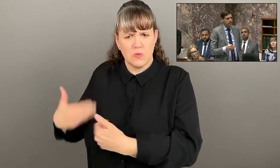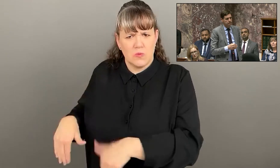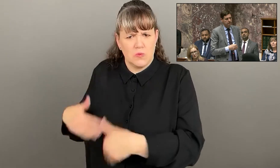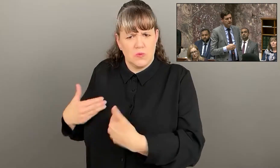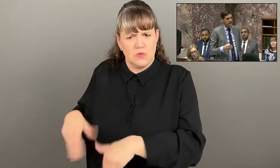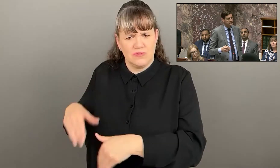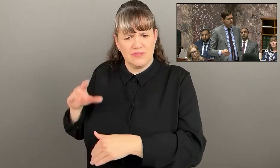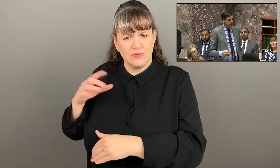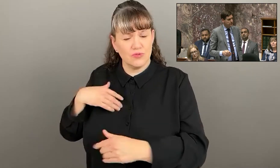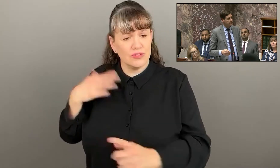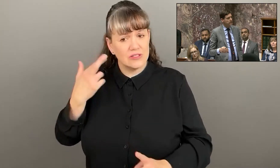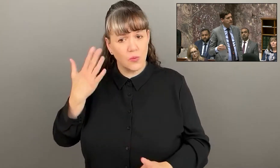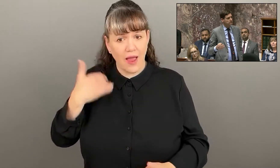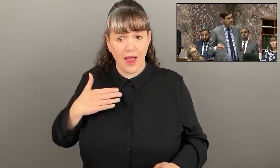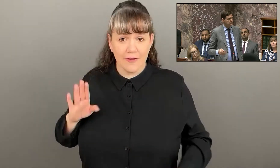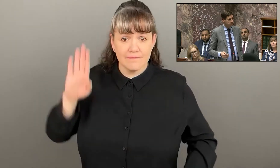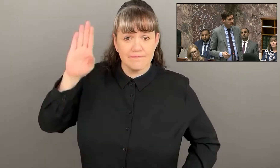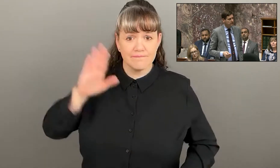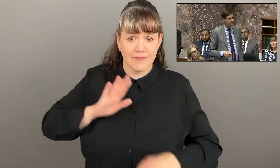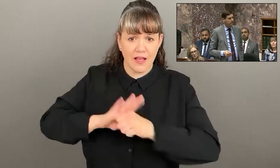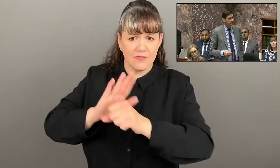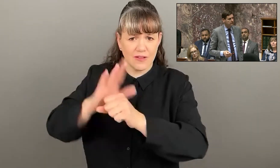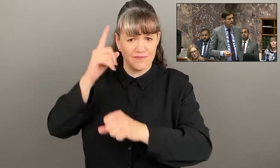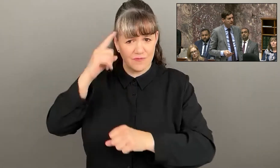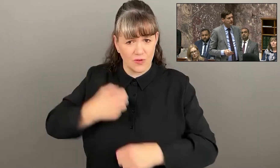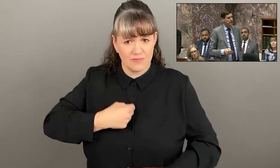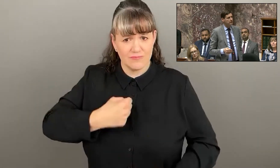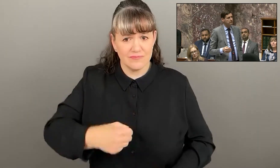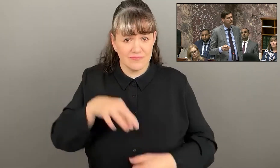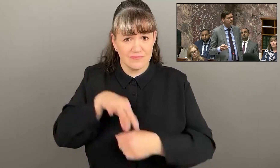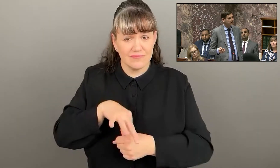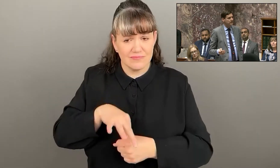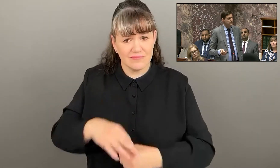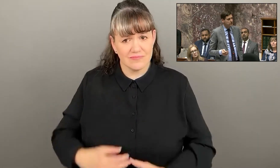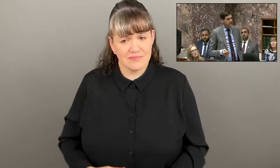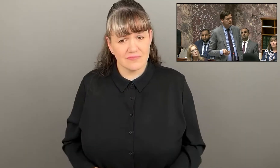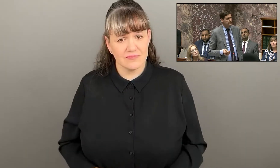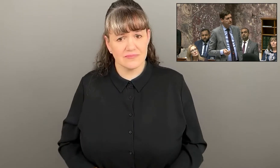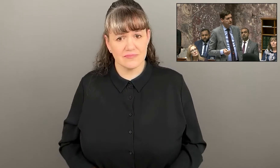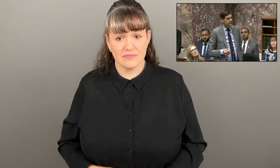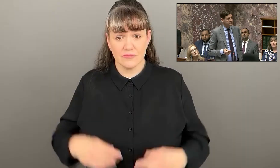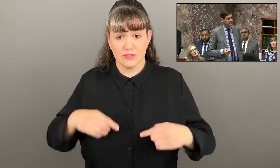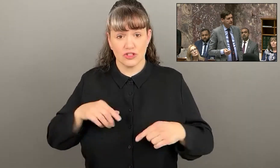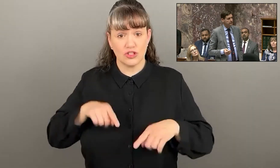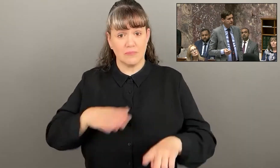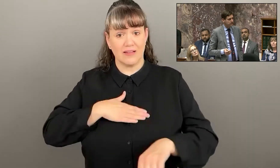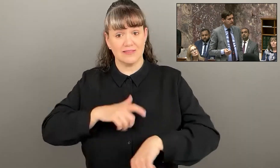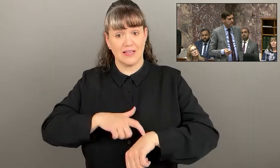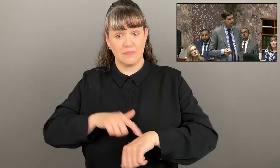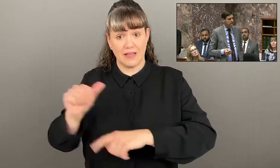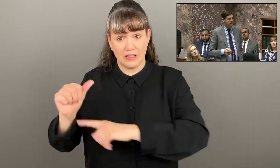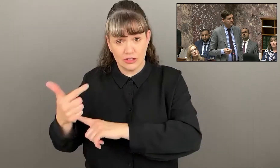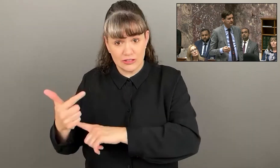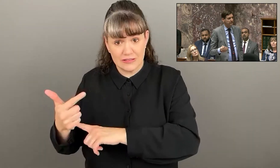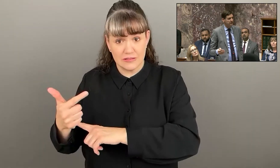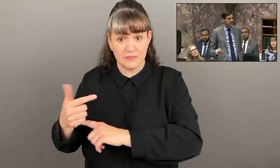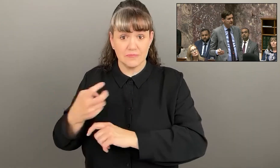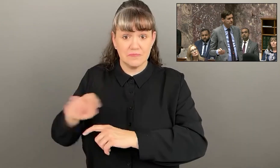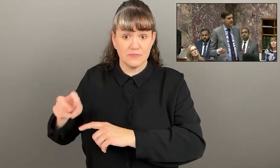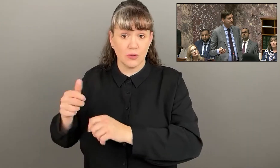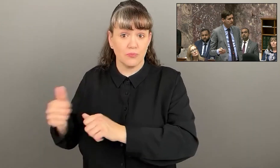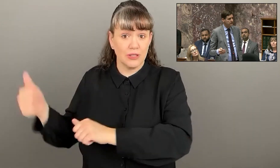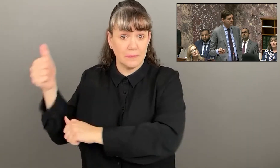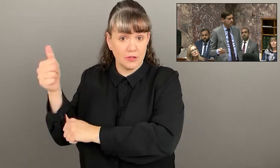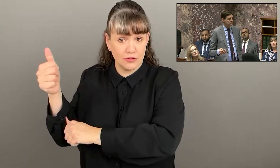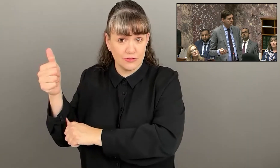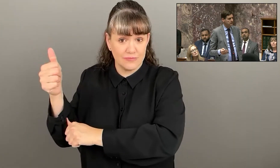time as Attorney General, as Premier, I'm not seeing the conditions in the neighborhood improve. Made significant